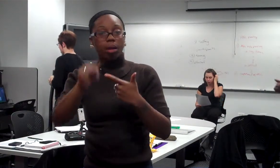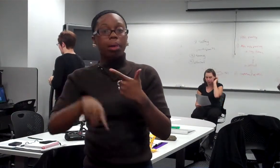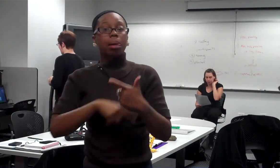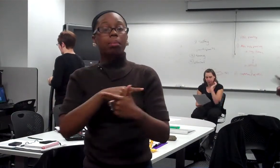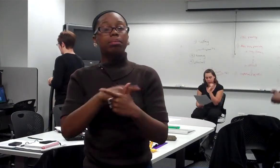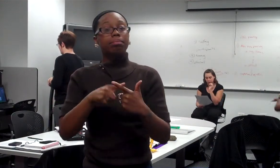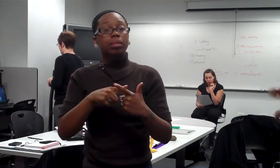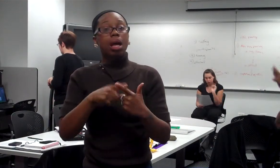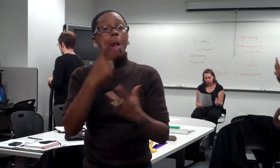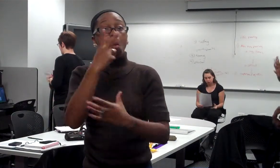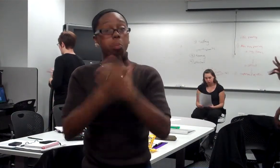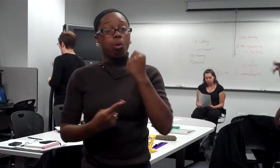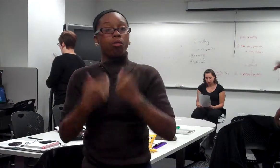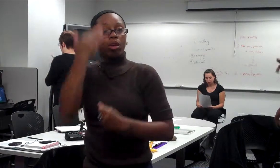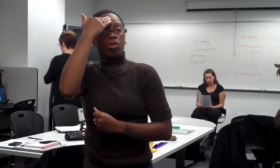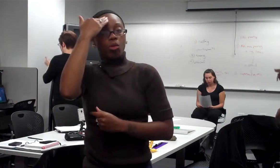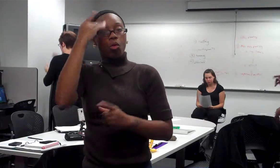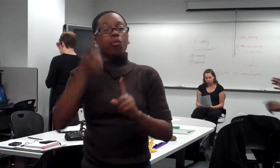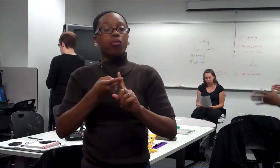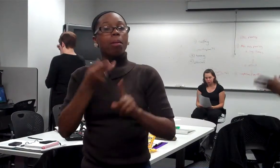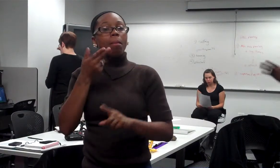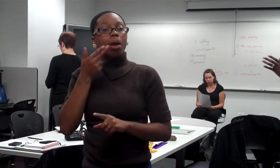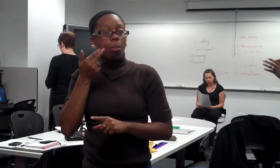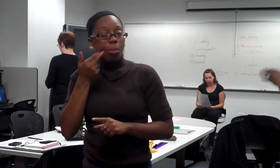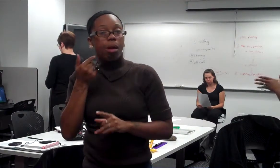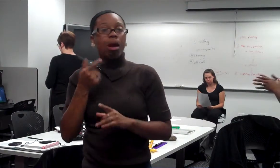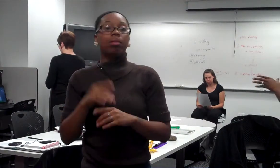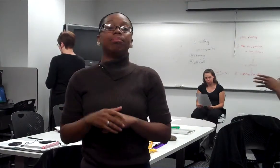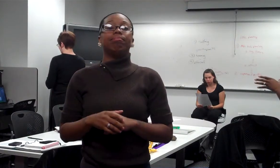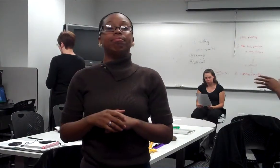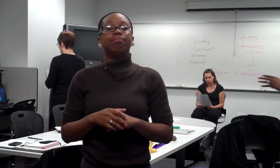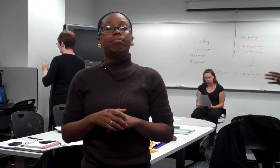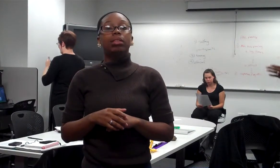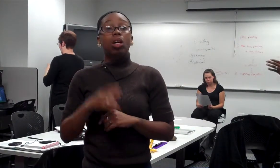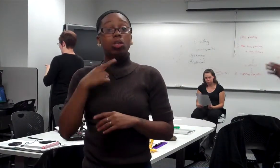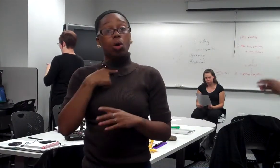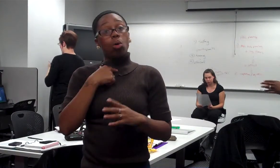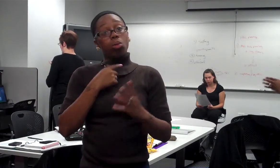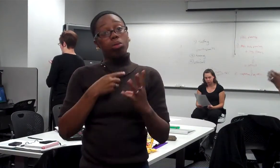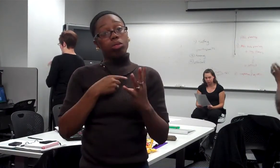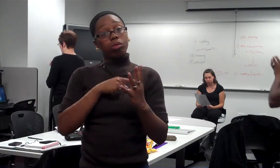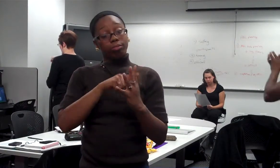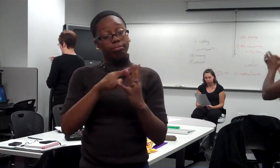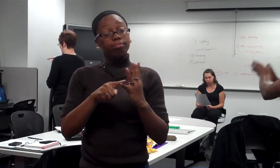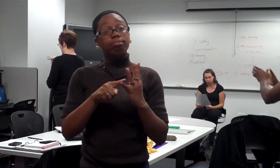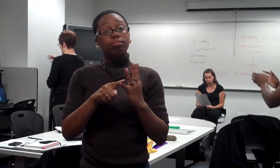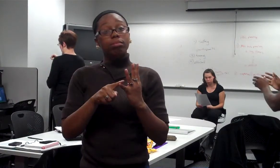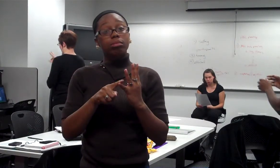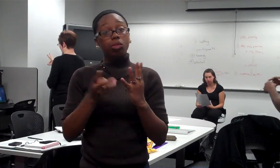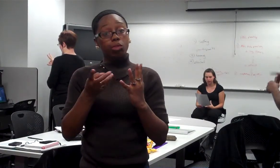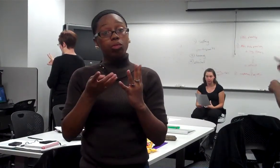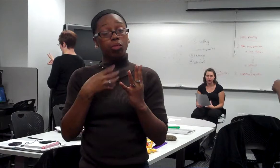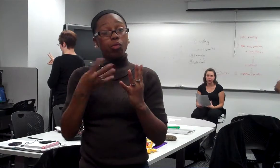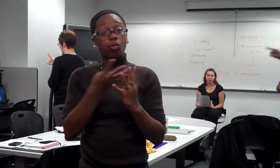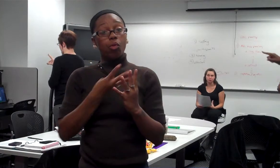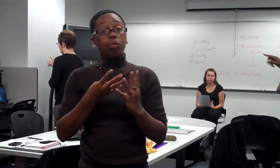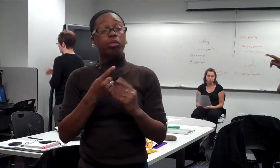comedy. So we got this small group together. All four of us went to a place called Chippewa Landing in